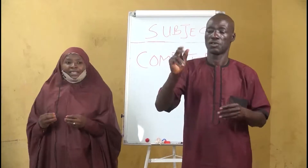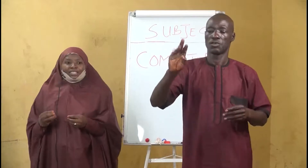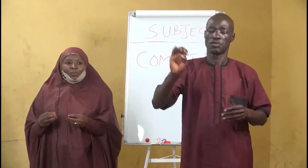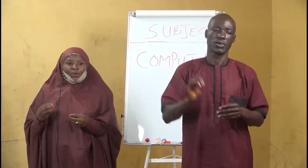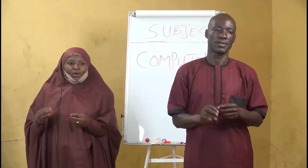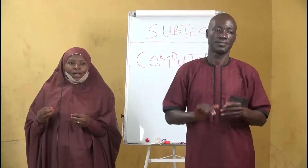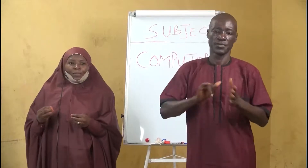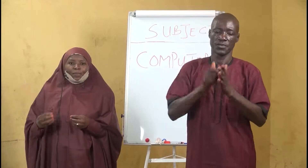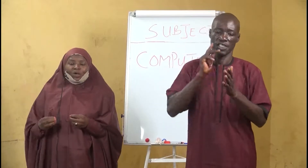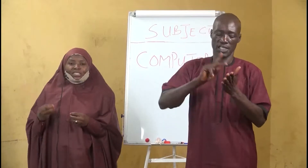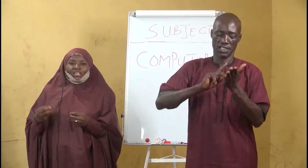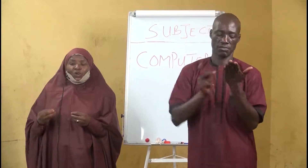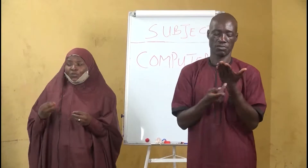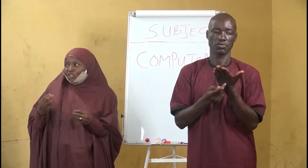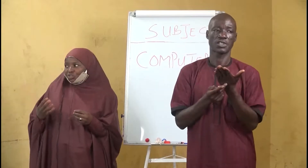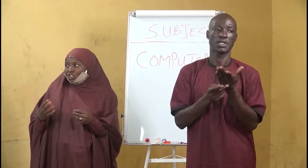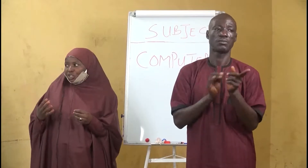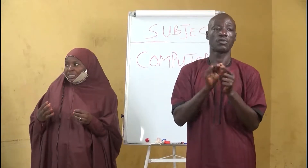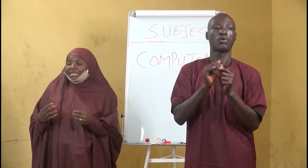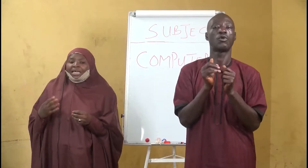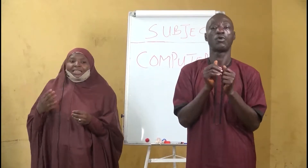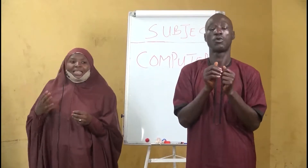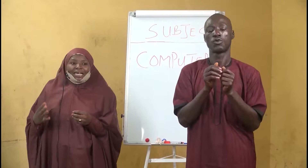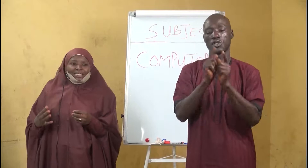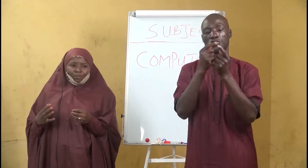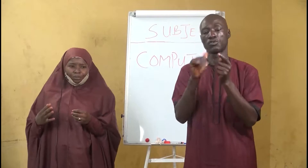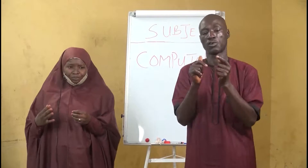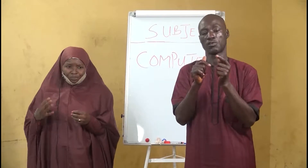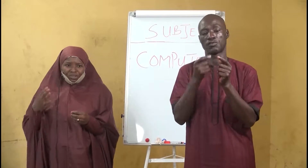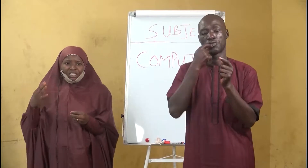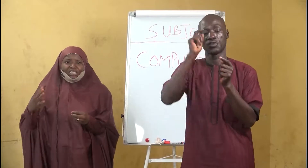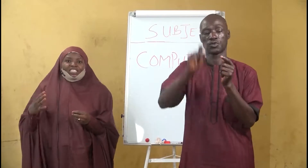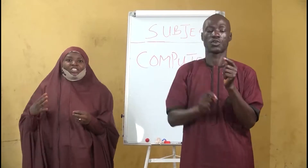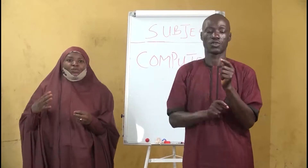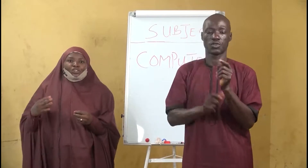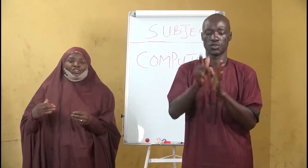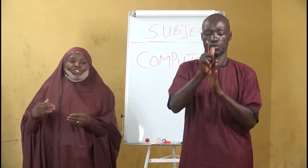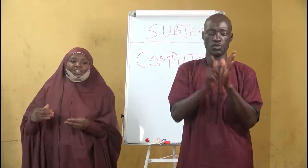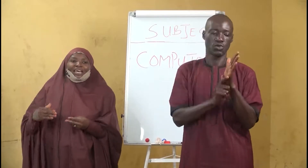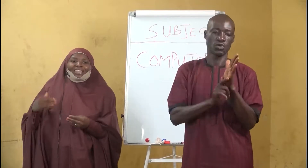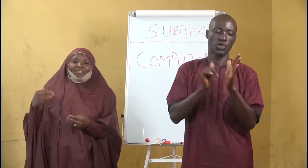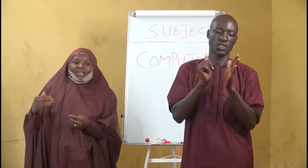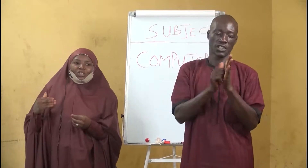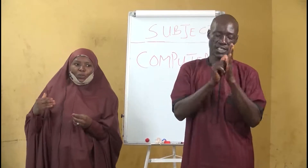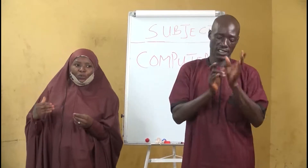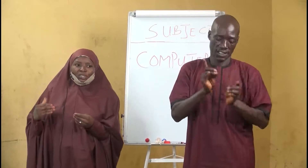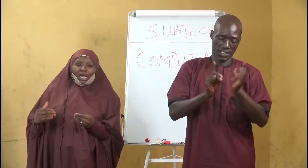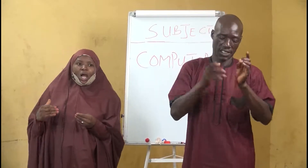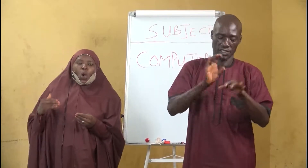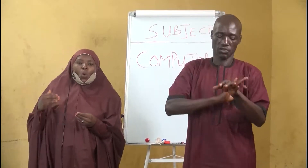the program or set of instructions that is a set of instructions that direct the computer